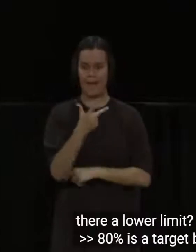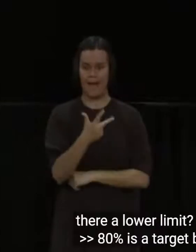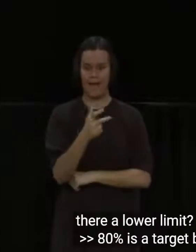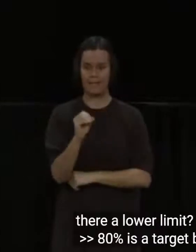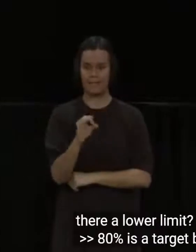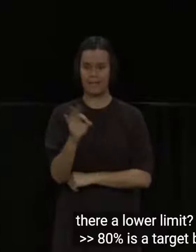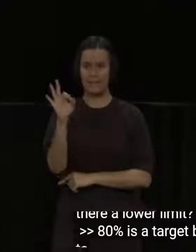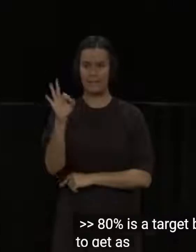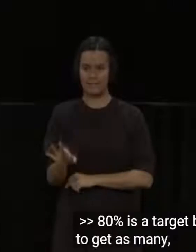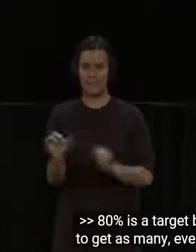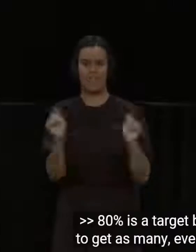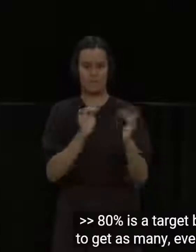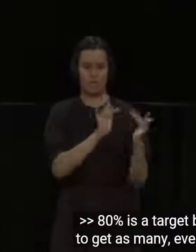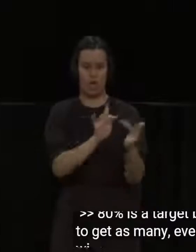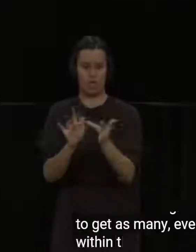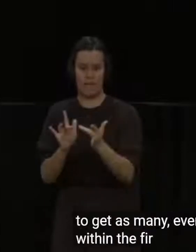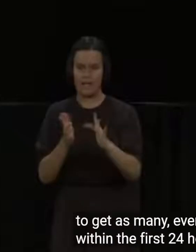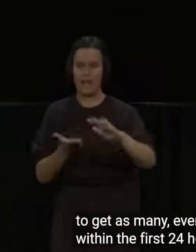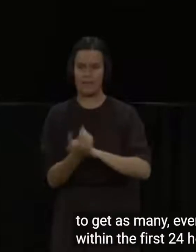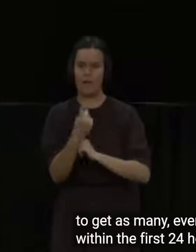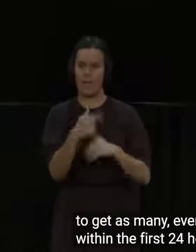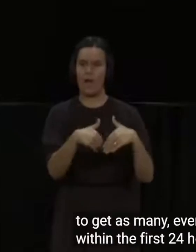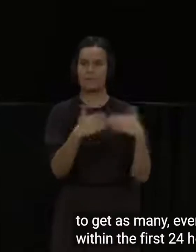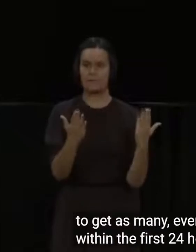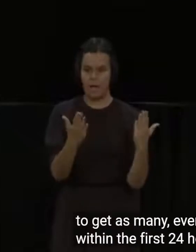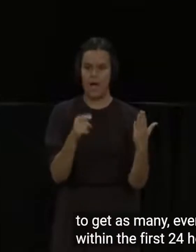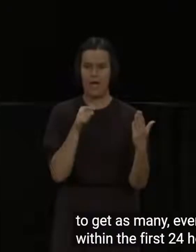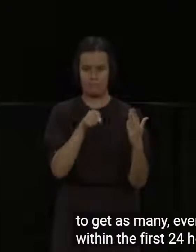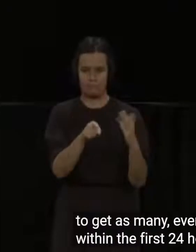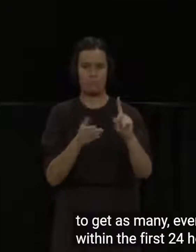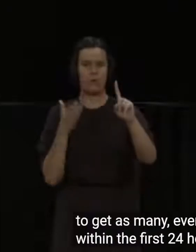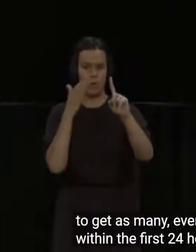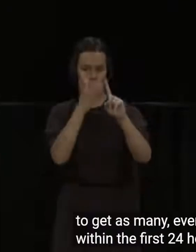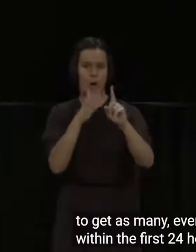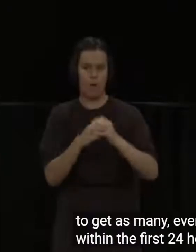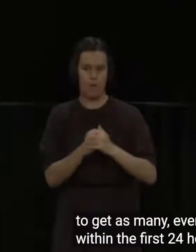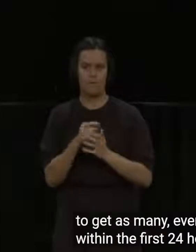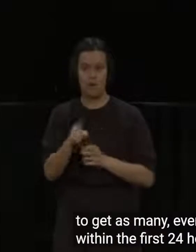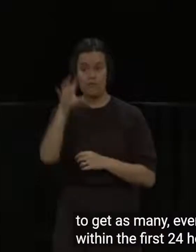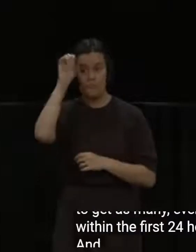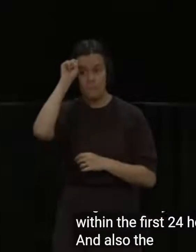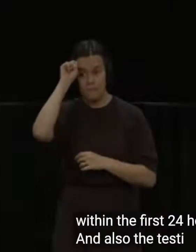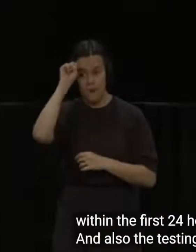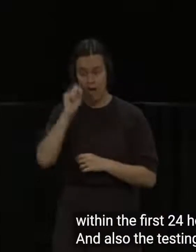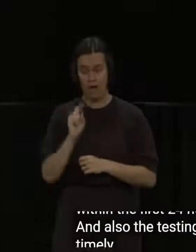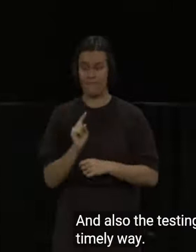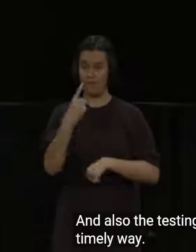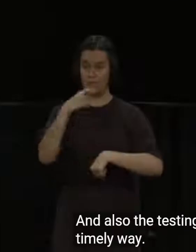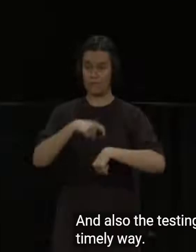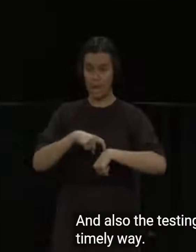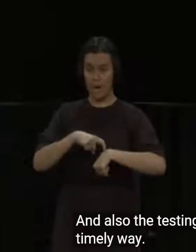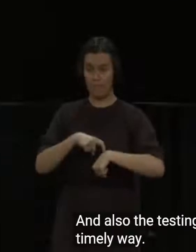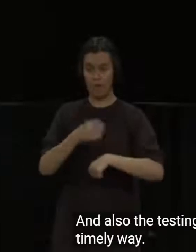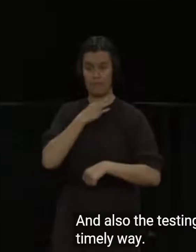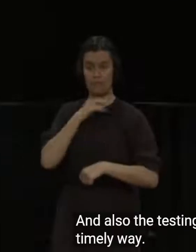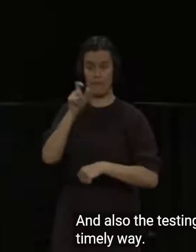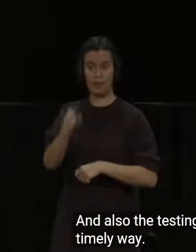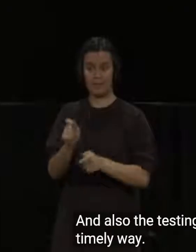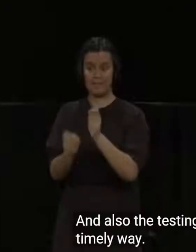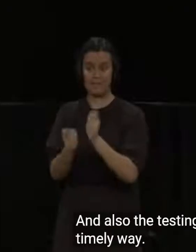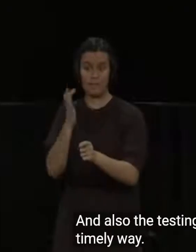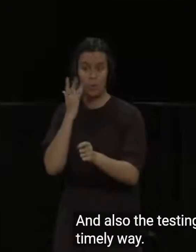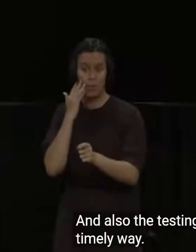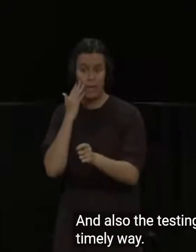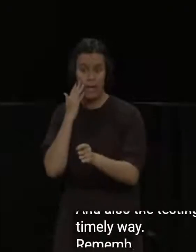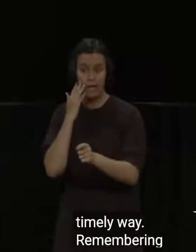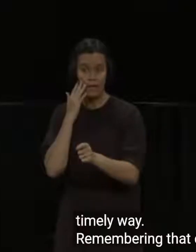also then the testing in a timely way. But remembering that often that first test is not till day 5, and so that's often why there